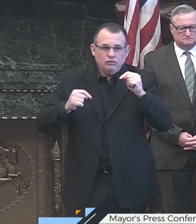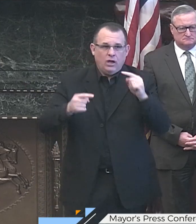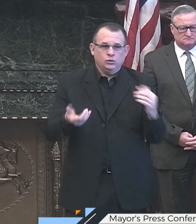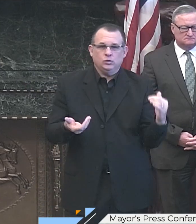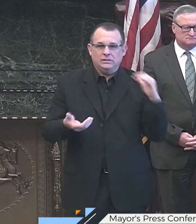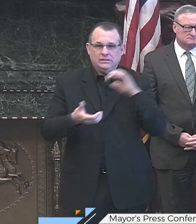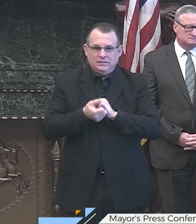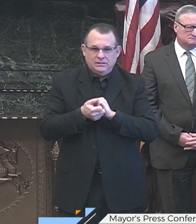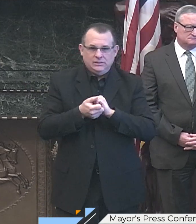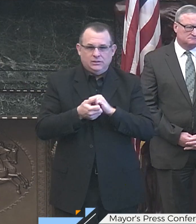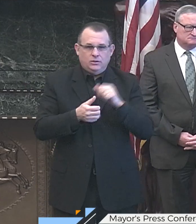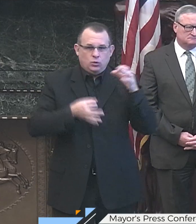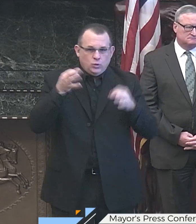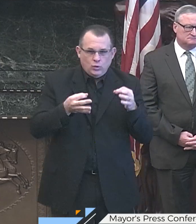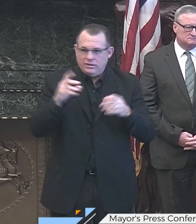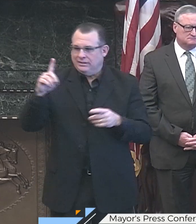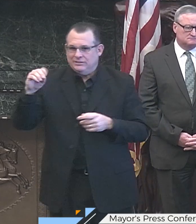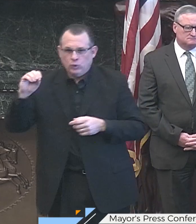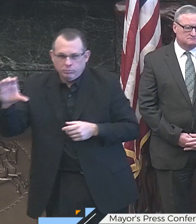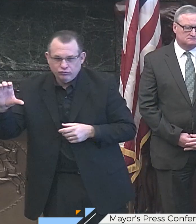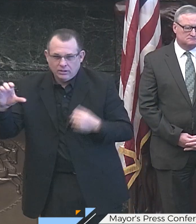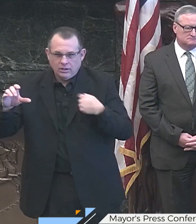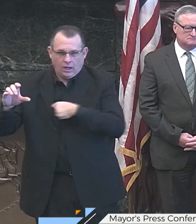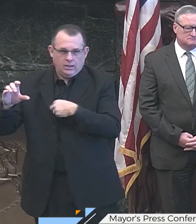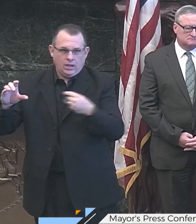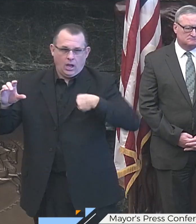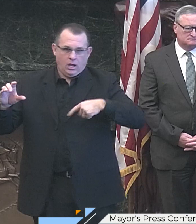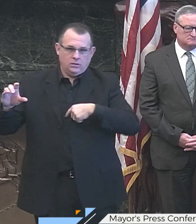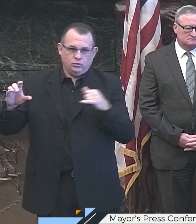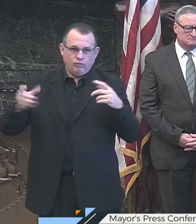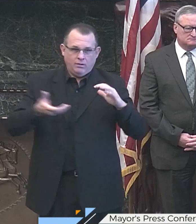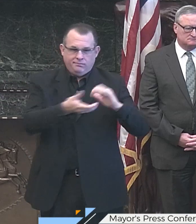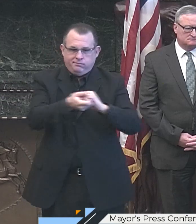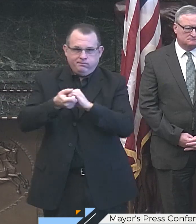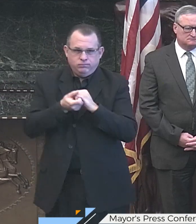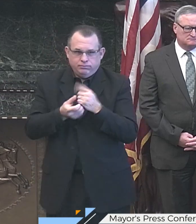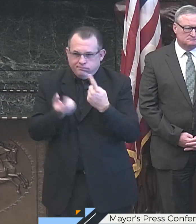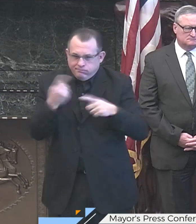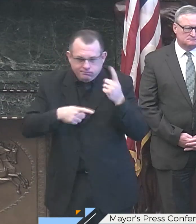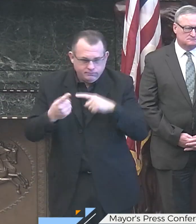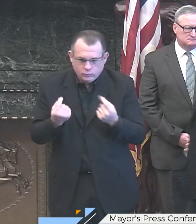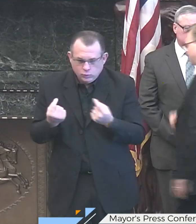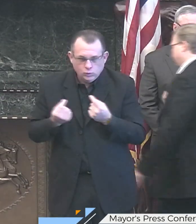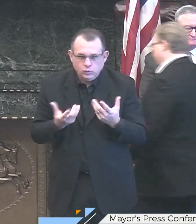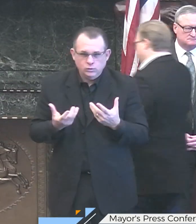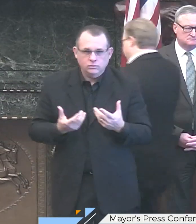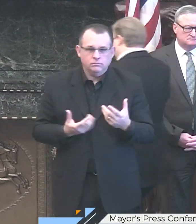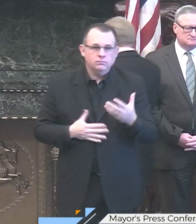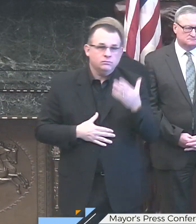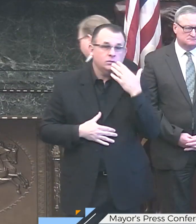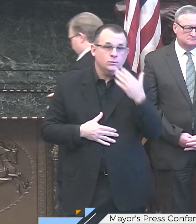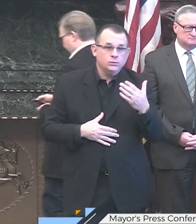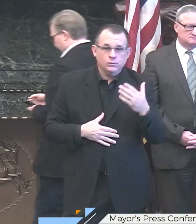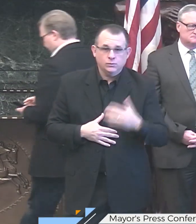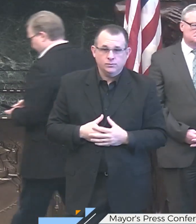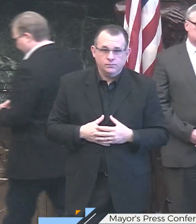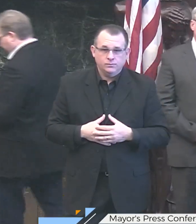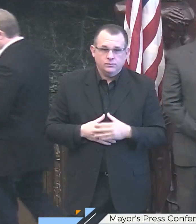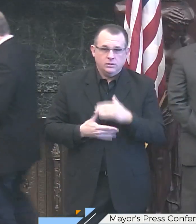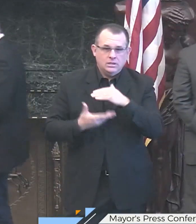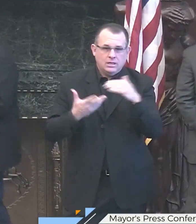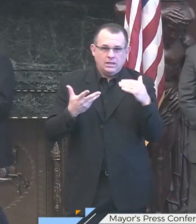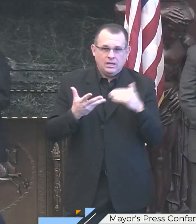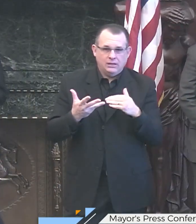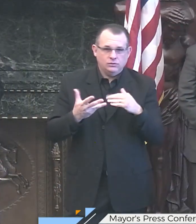issues. Okay, thank you. All right, thank you, Laura. Next up is